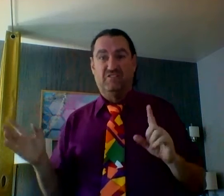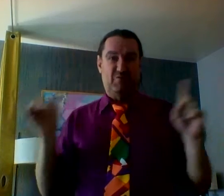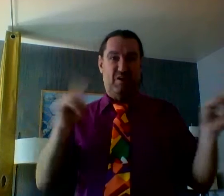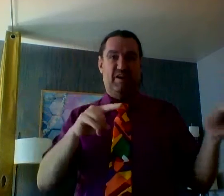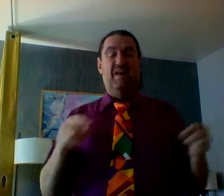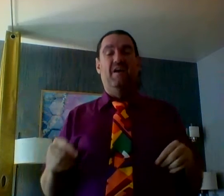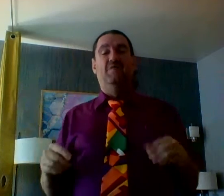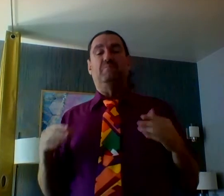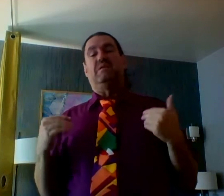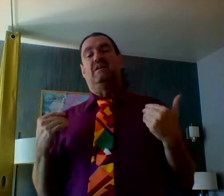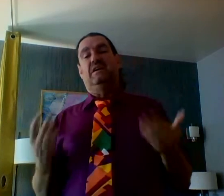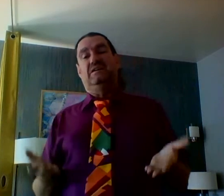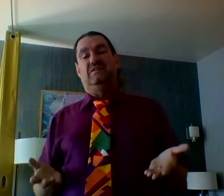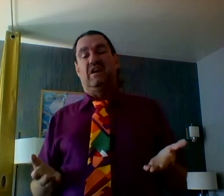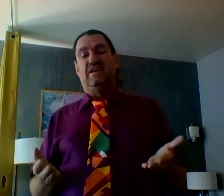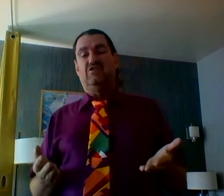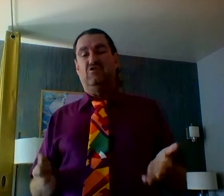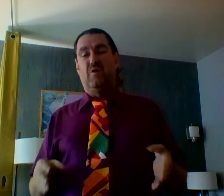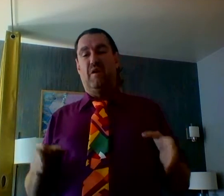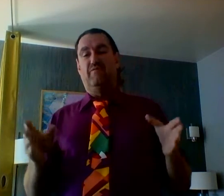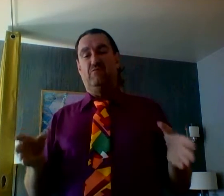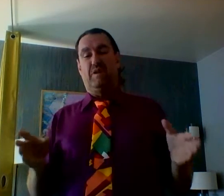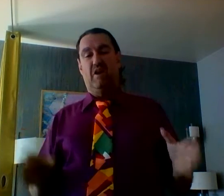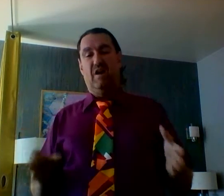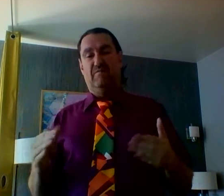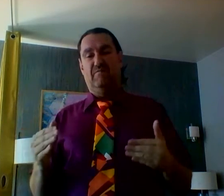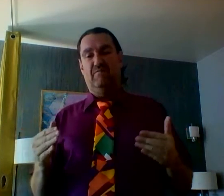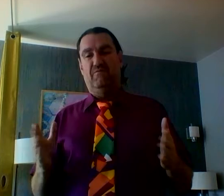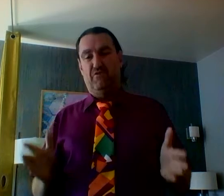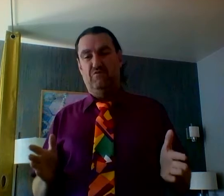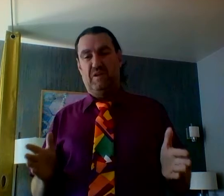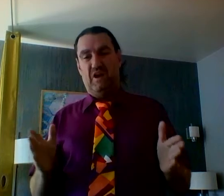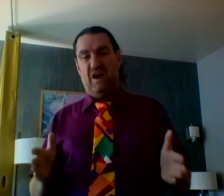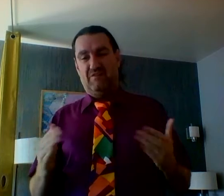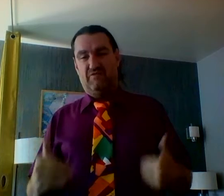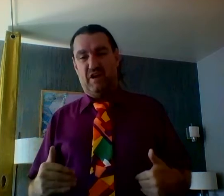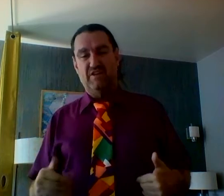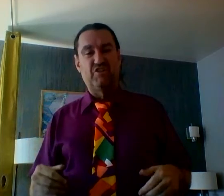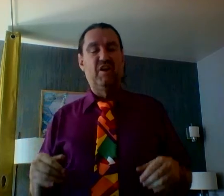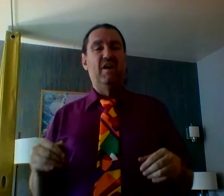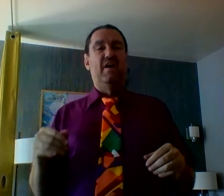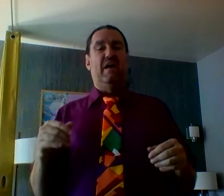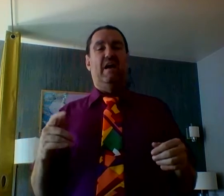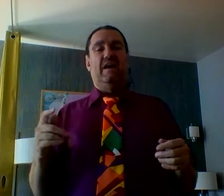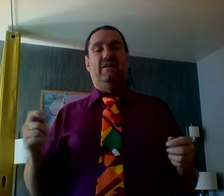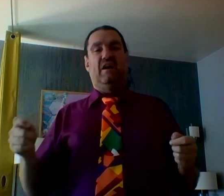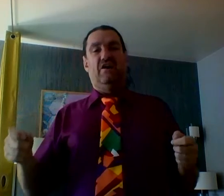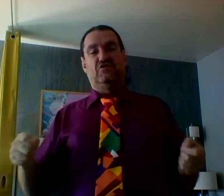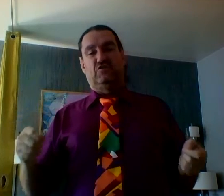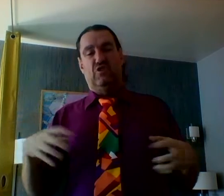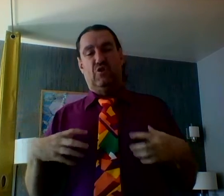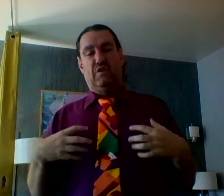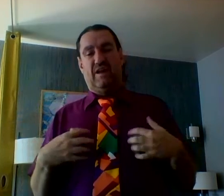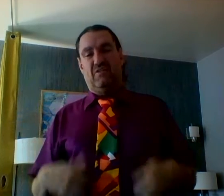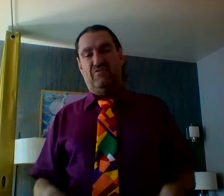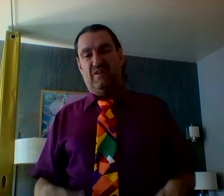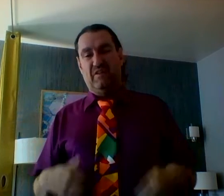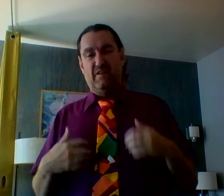bunch, right? Because I enjoy my food being hot and fresh, and I also don't like the feeling of